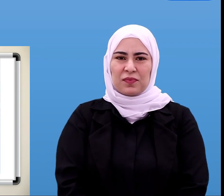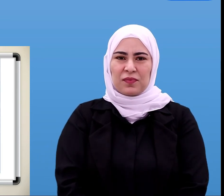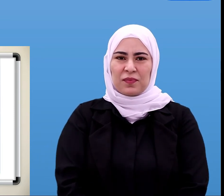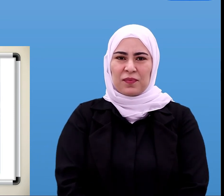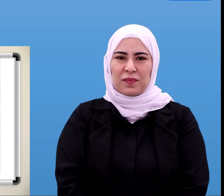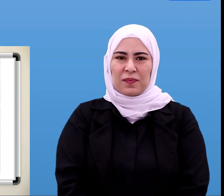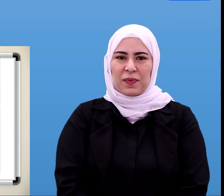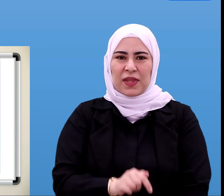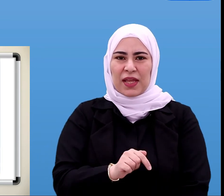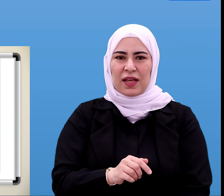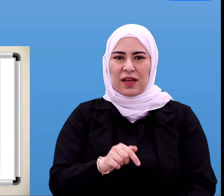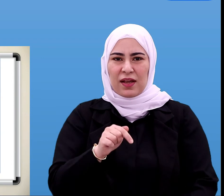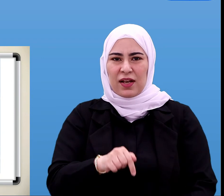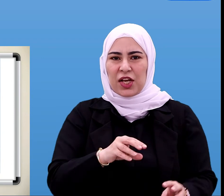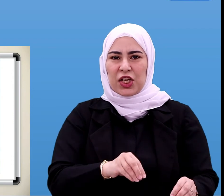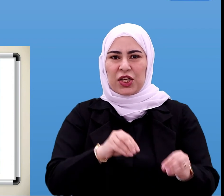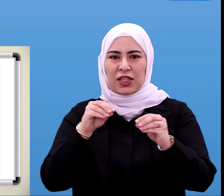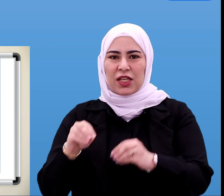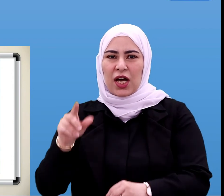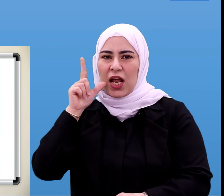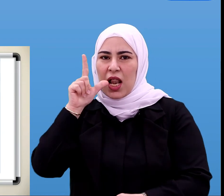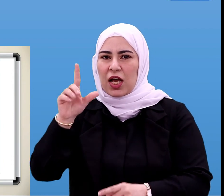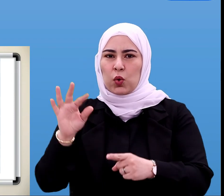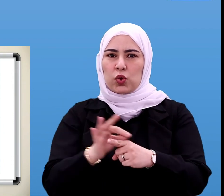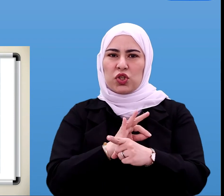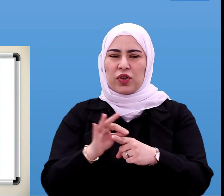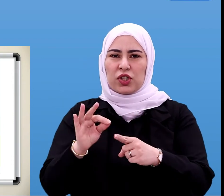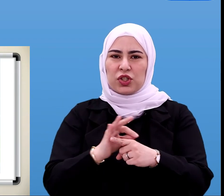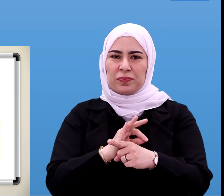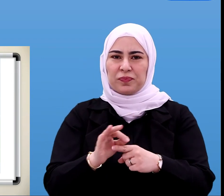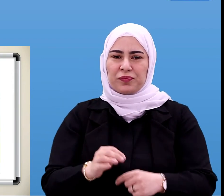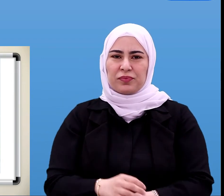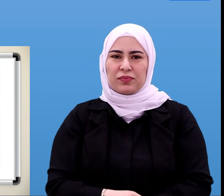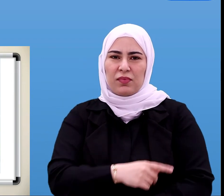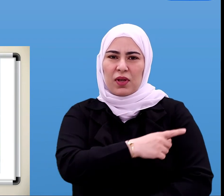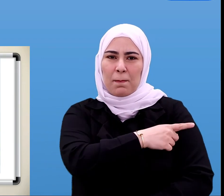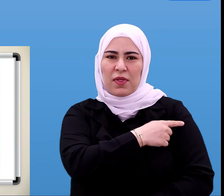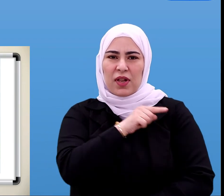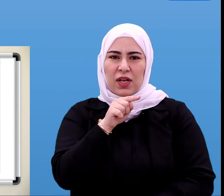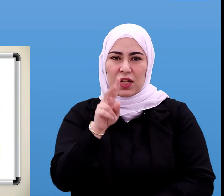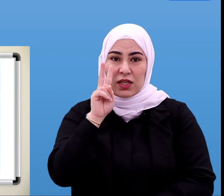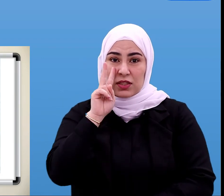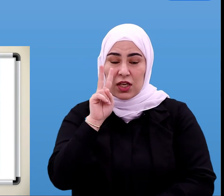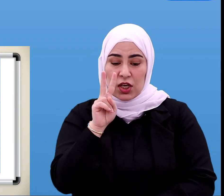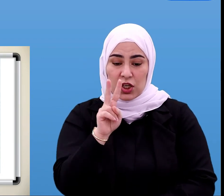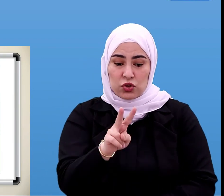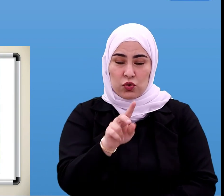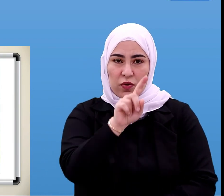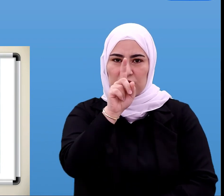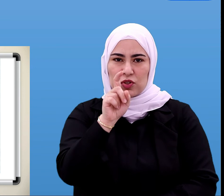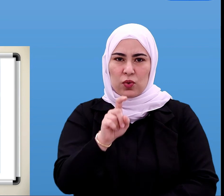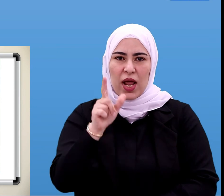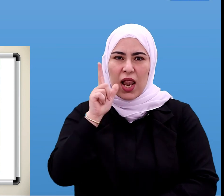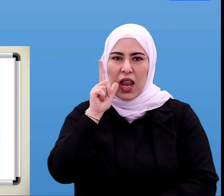about language functions. Now, when a language functions question comes across in the exam,